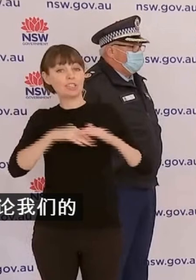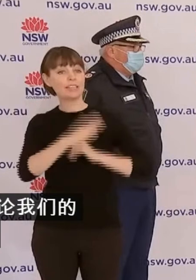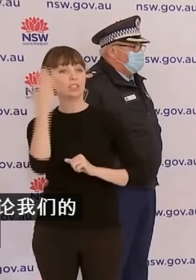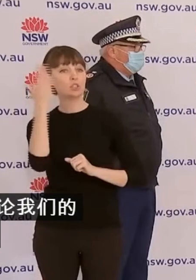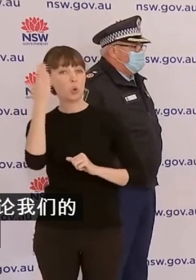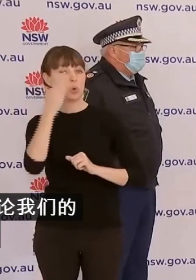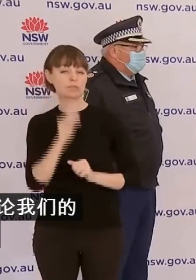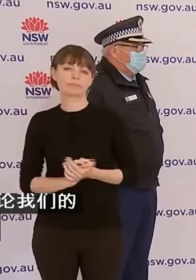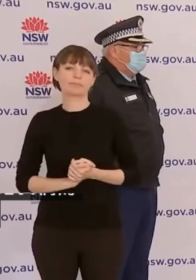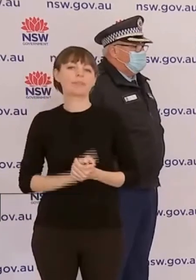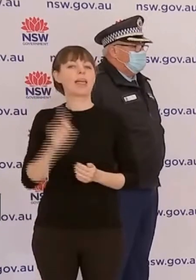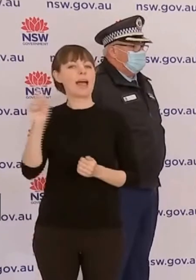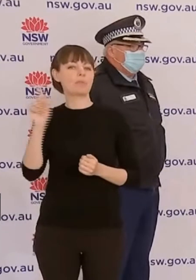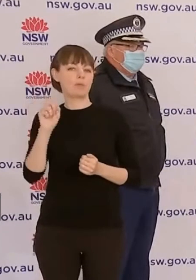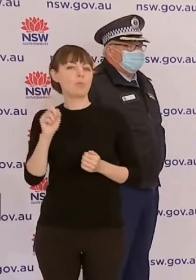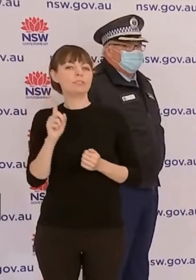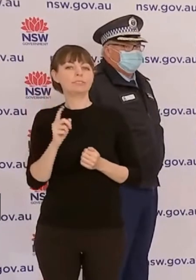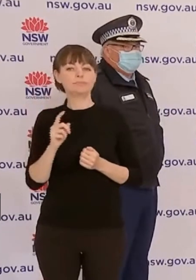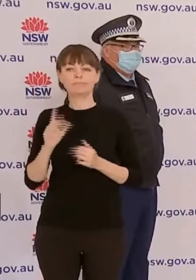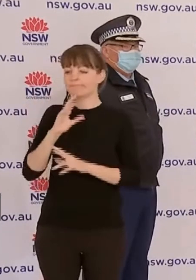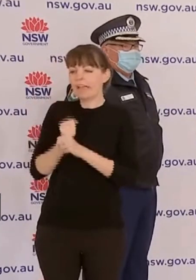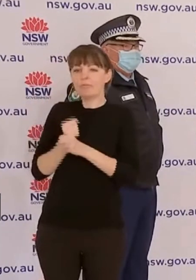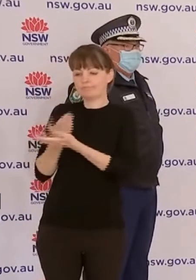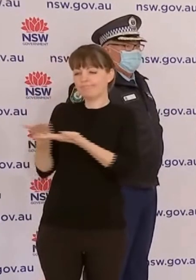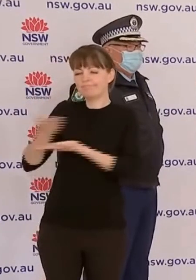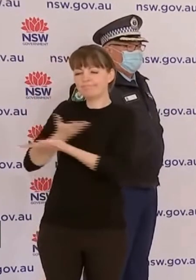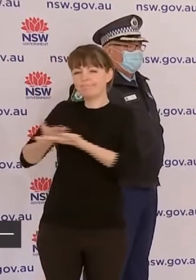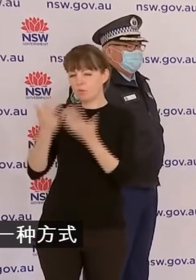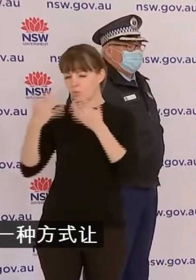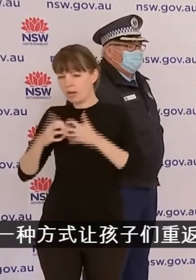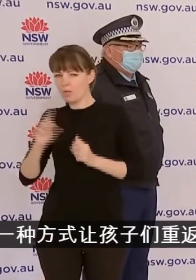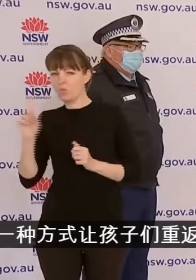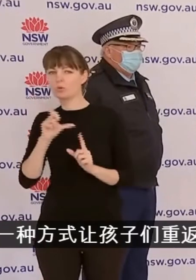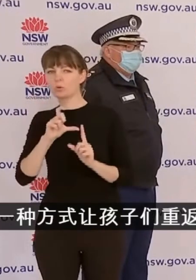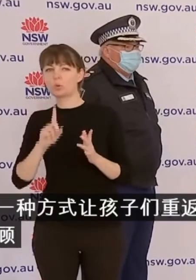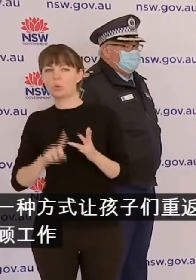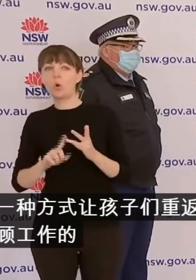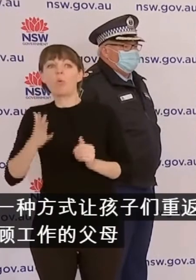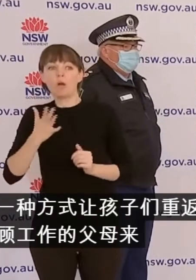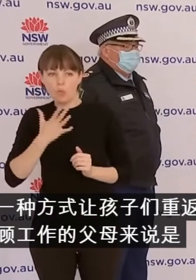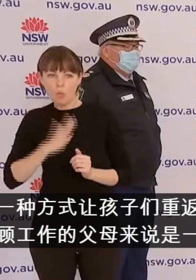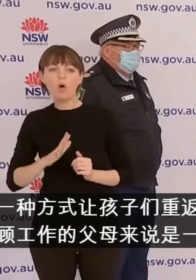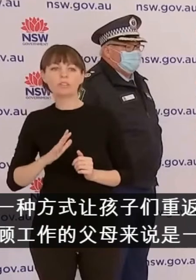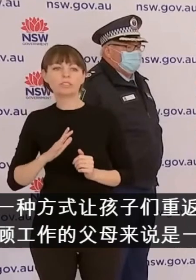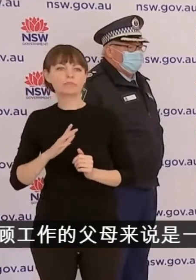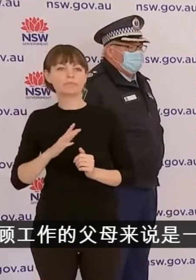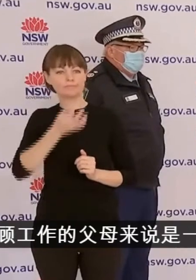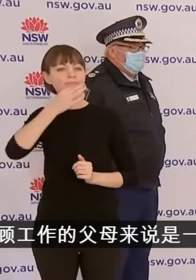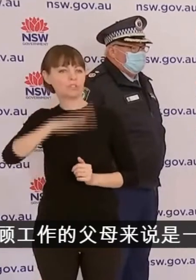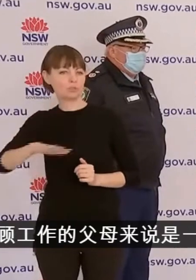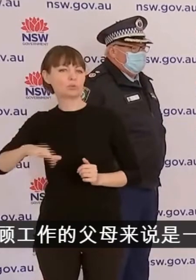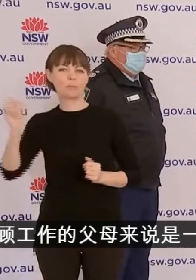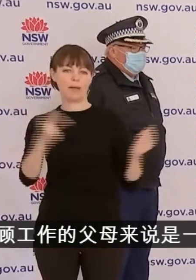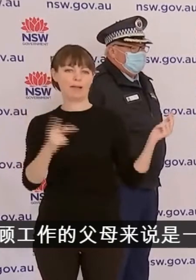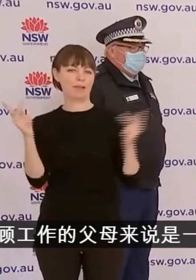is of course having. We know that getting kids back to school in one way or another would be a huge relief for parents who are trying to